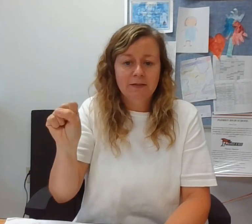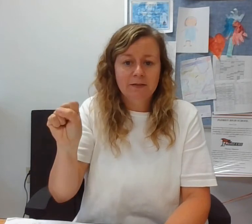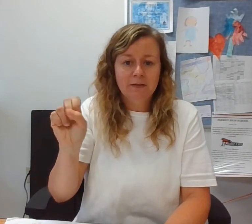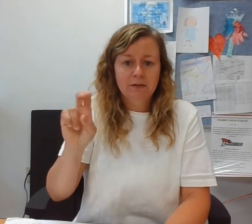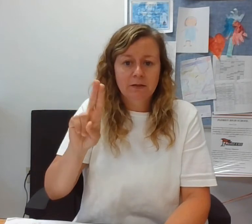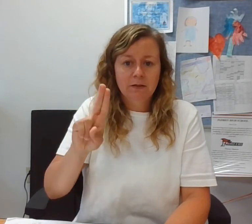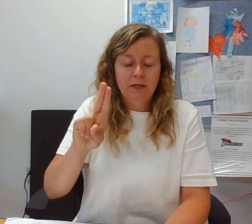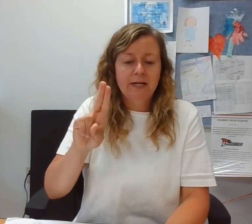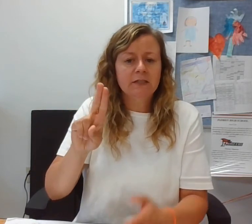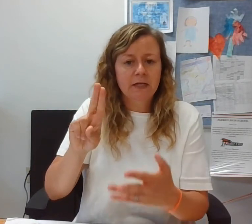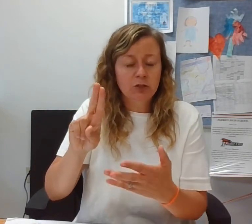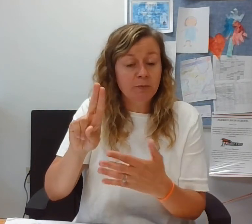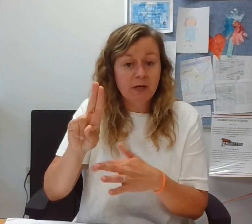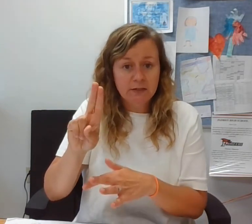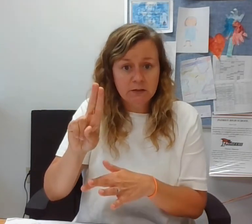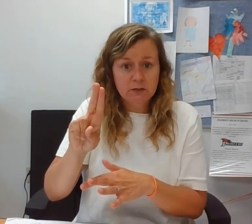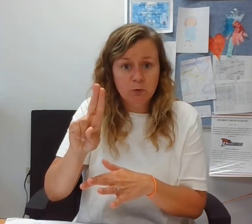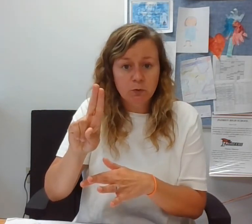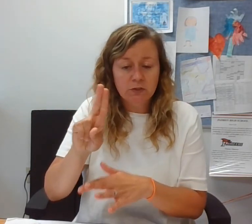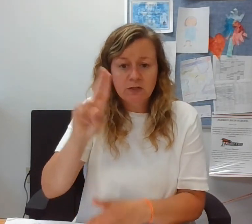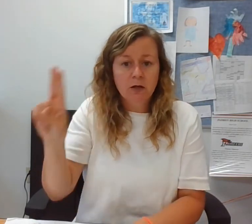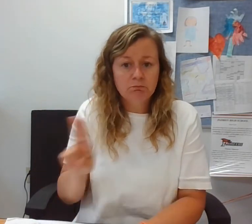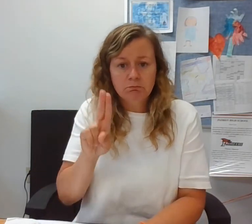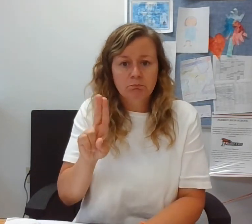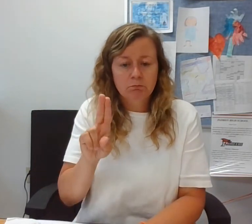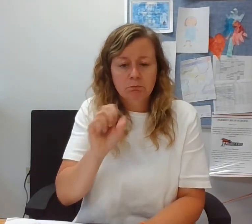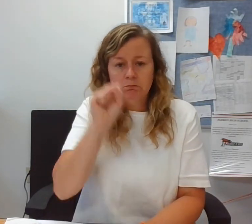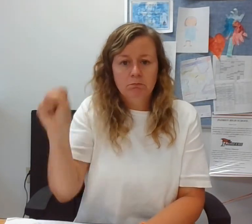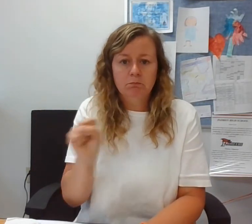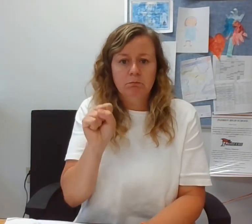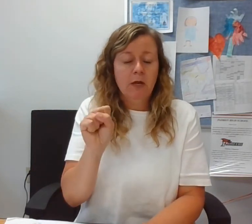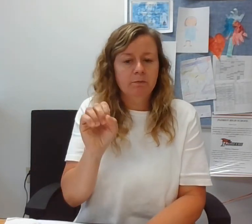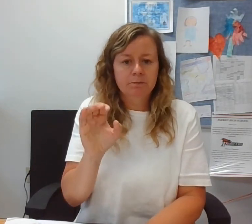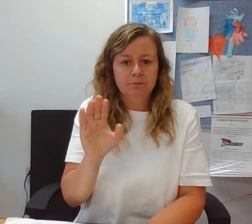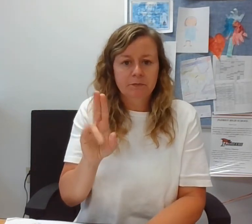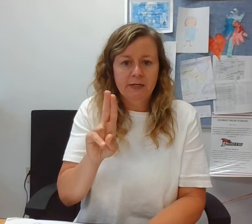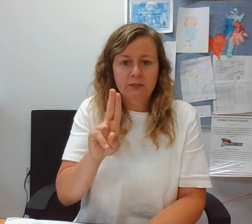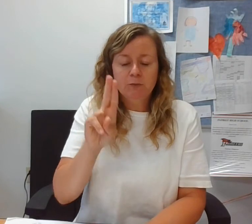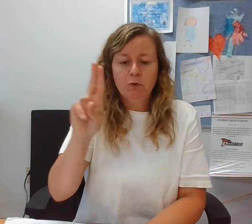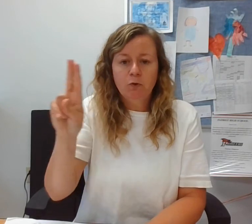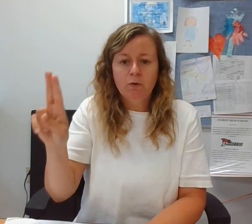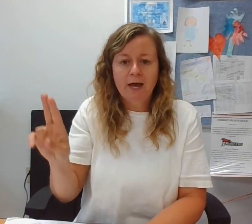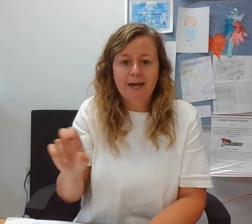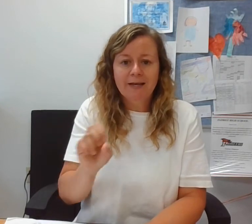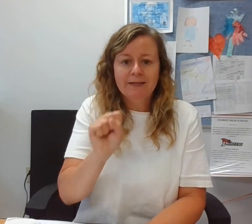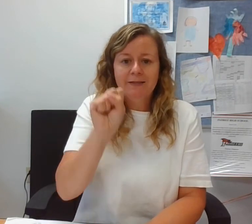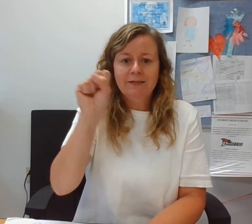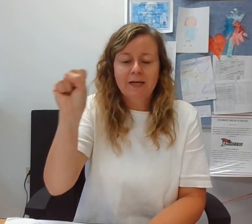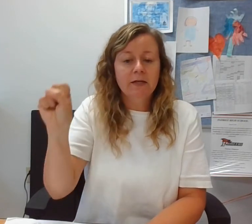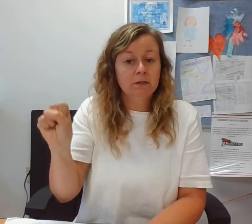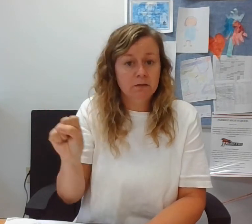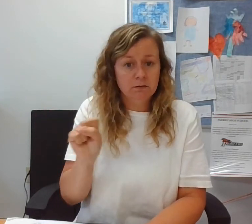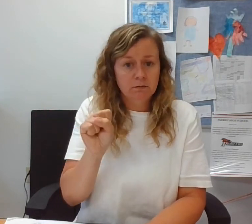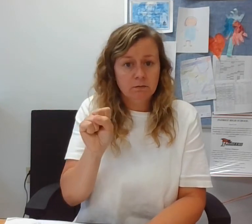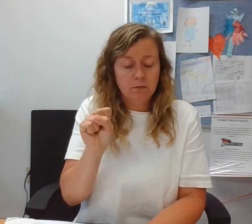States. And it should be nice and smooth. It's not, okay, nice and smooth. United States,